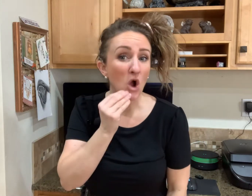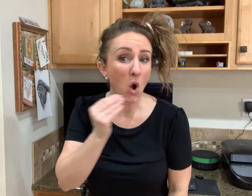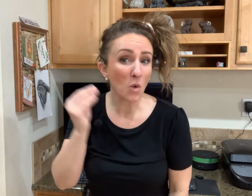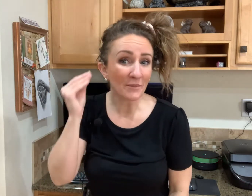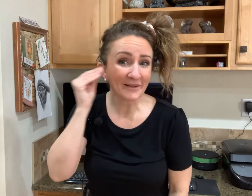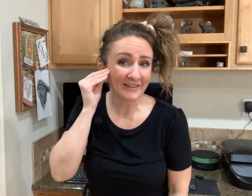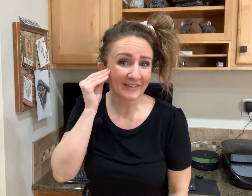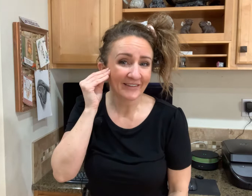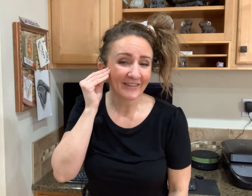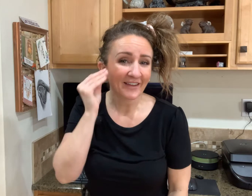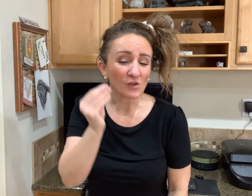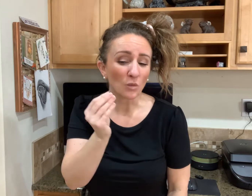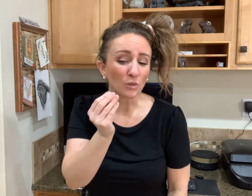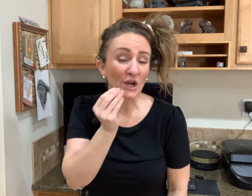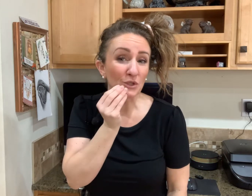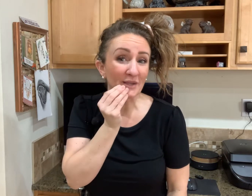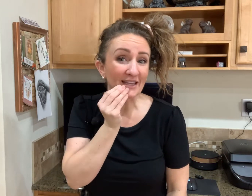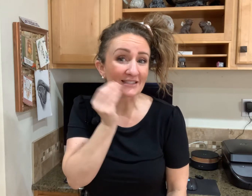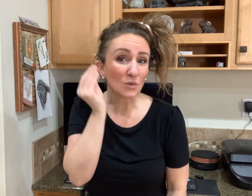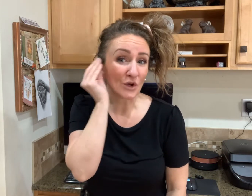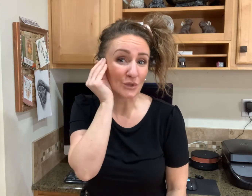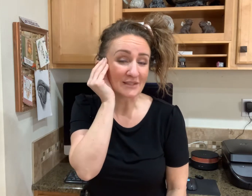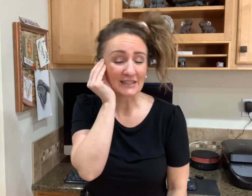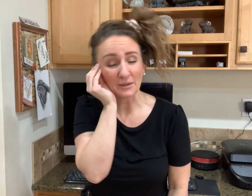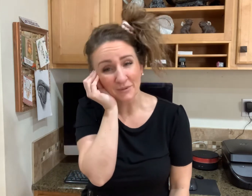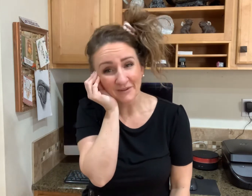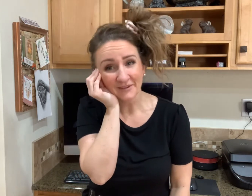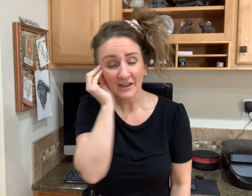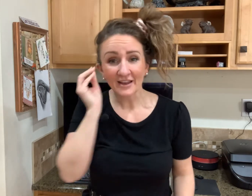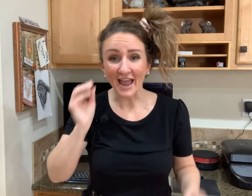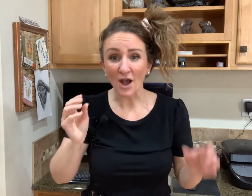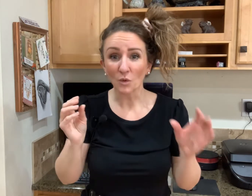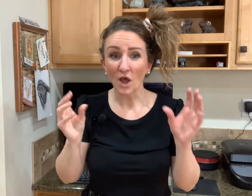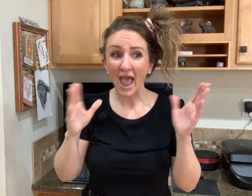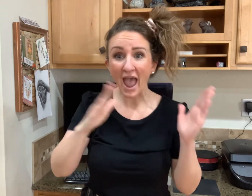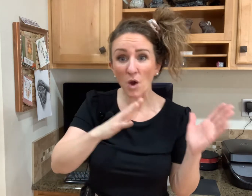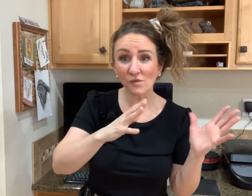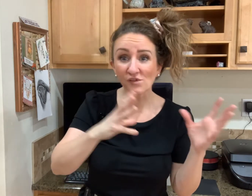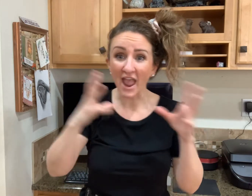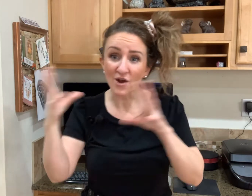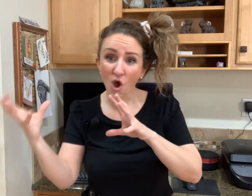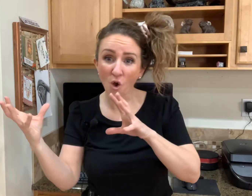home. So where you eat and where you sleep. Now, house and home,